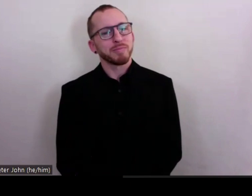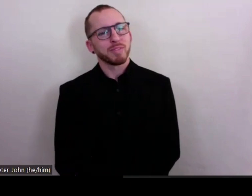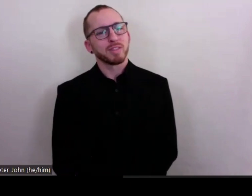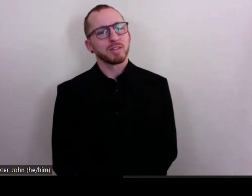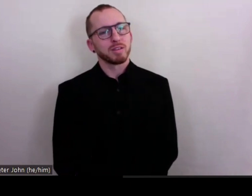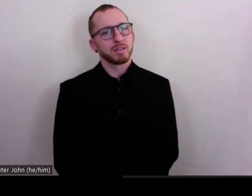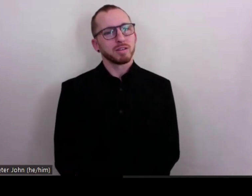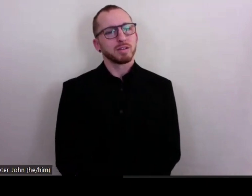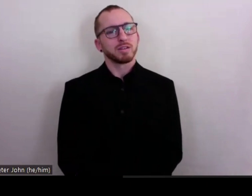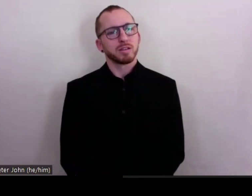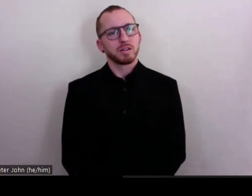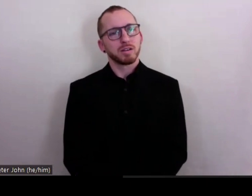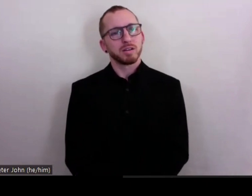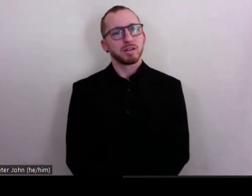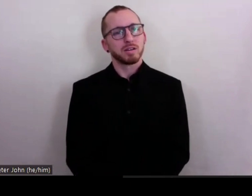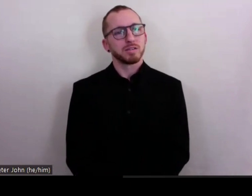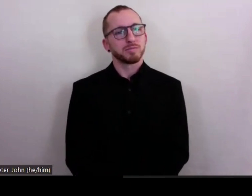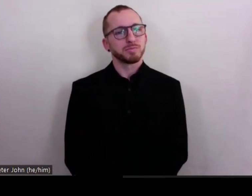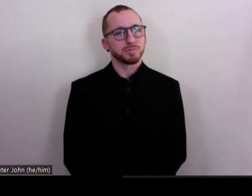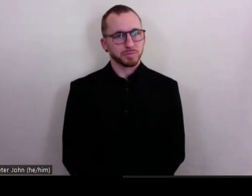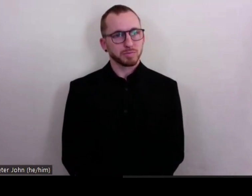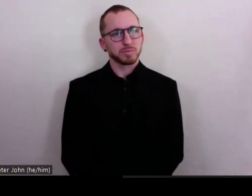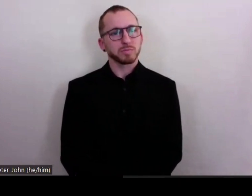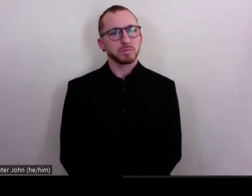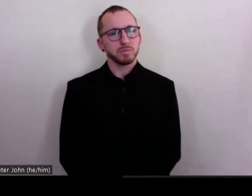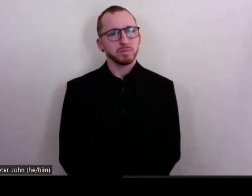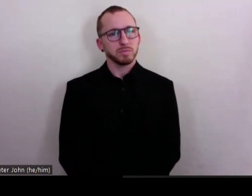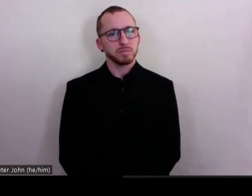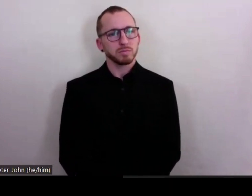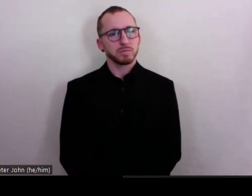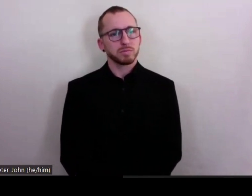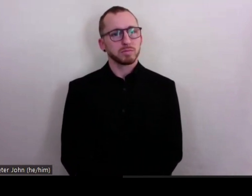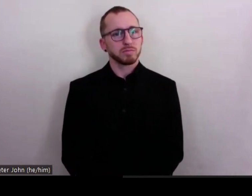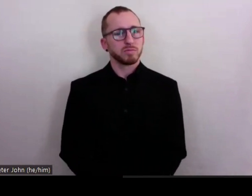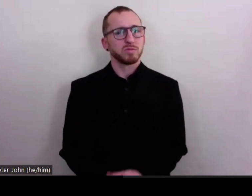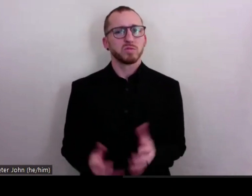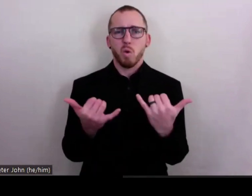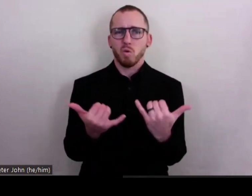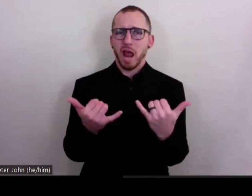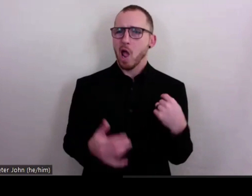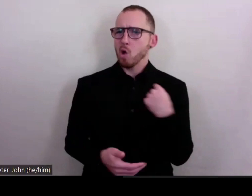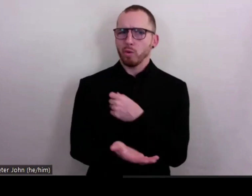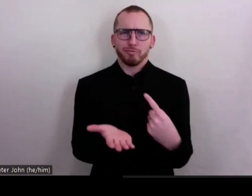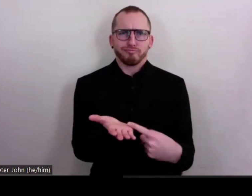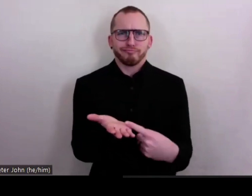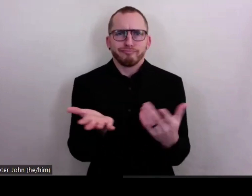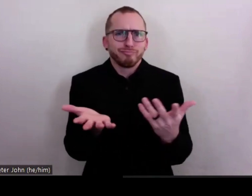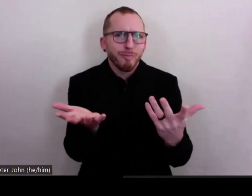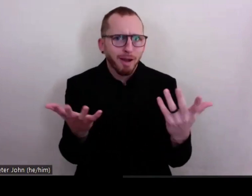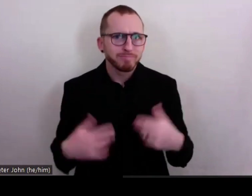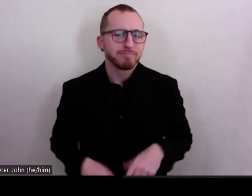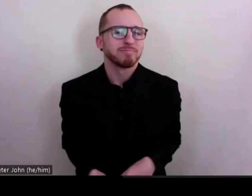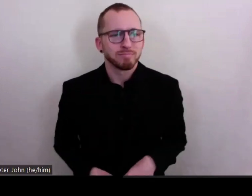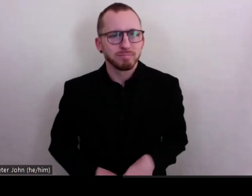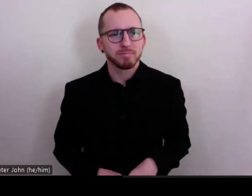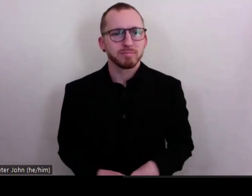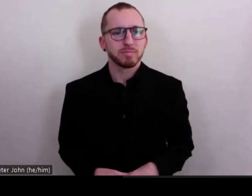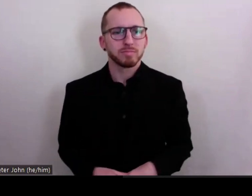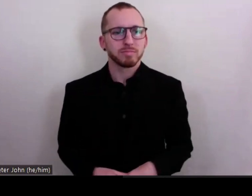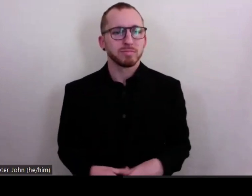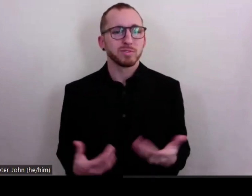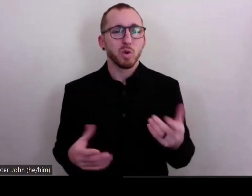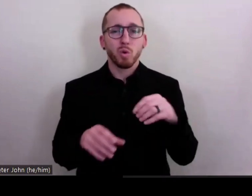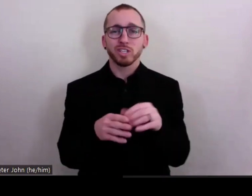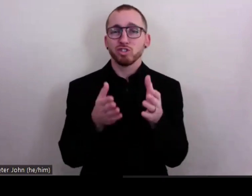So moving on to what we are talking a little bit about today. So in